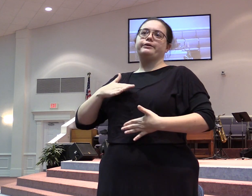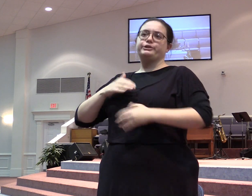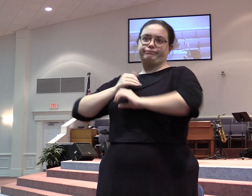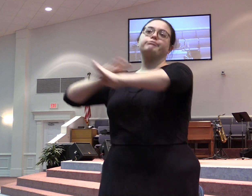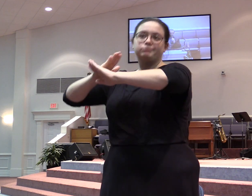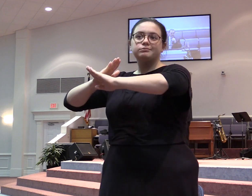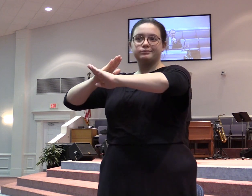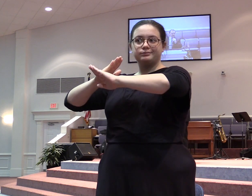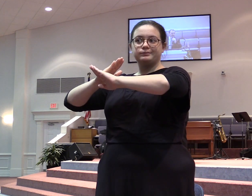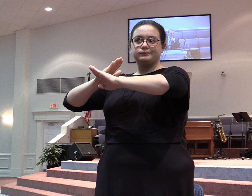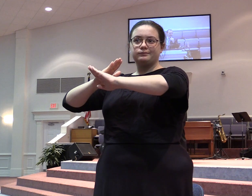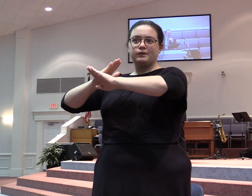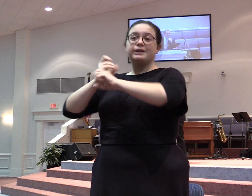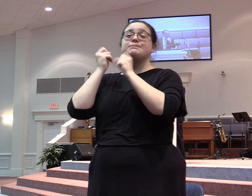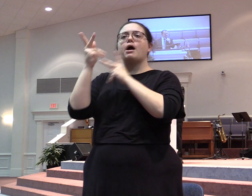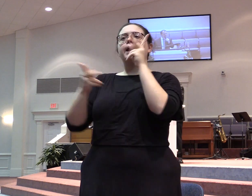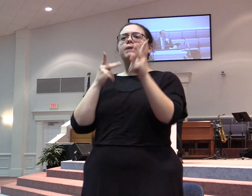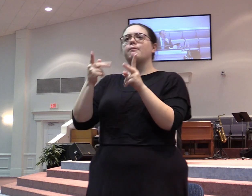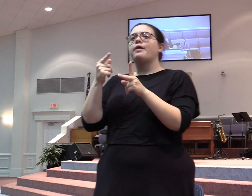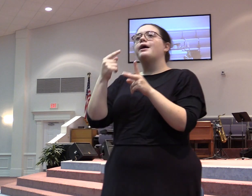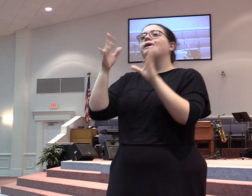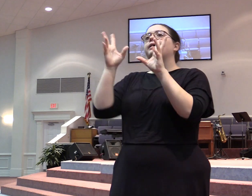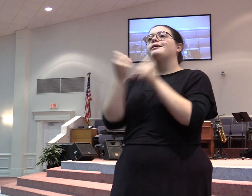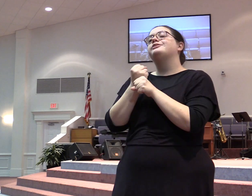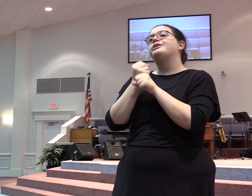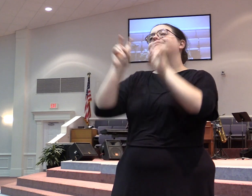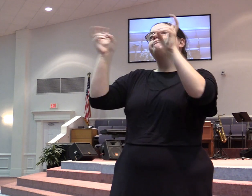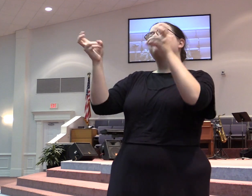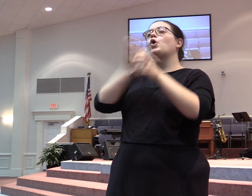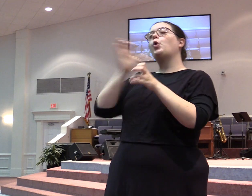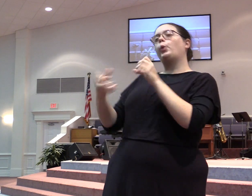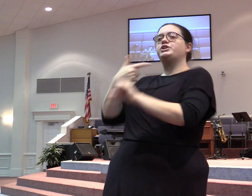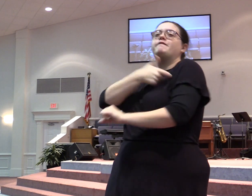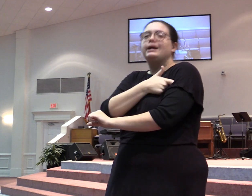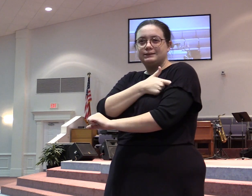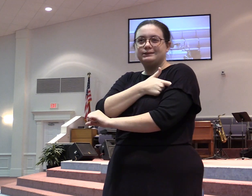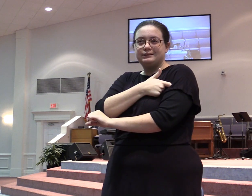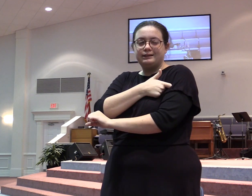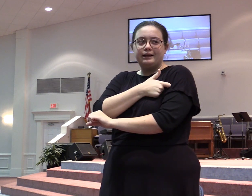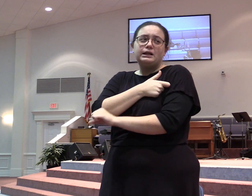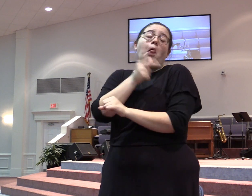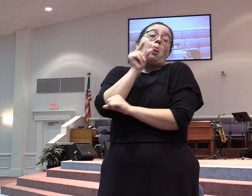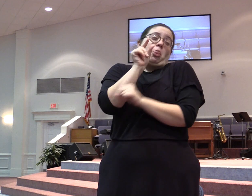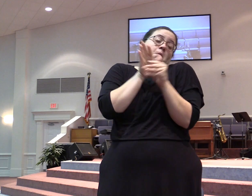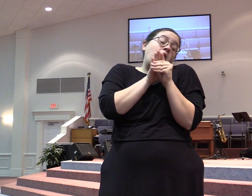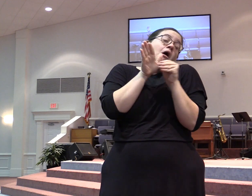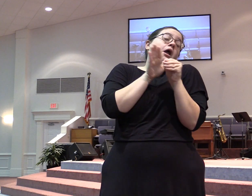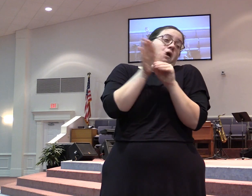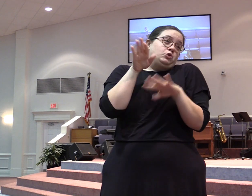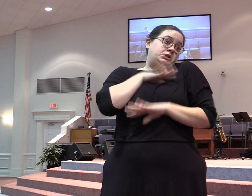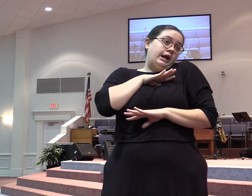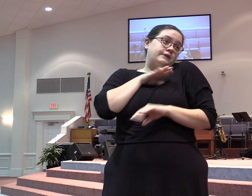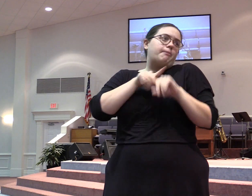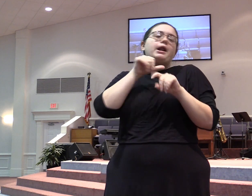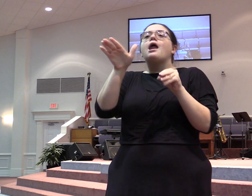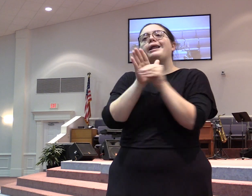And there's too many people who get Christianity vaccinations. They get a little bit put in them, but it's just enough to keep them from getting